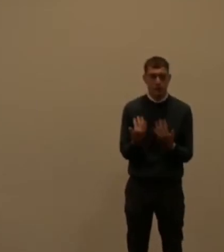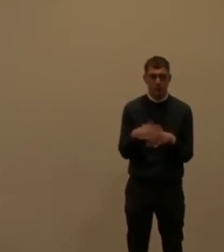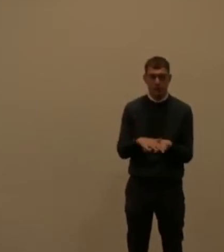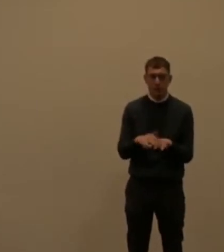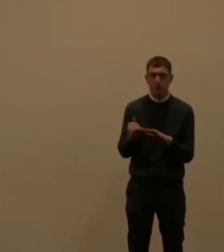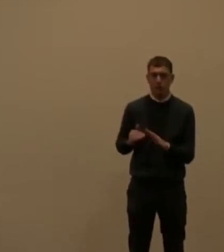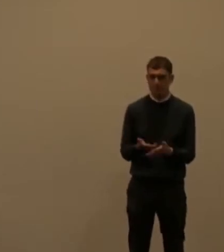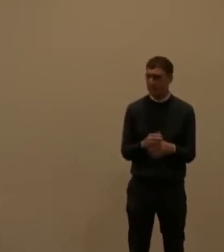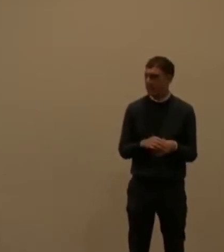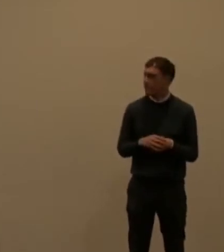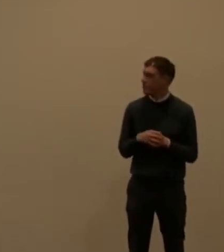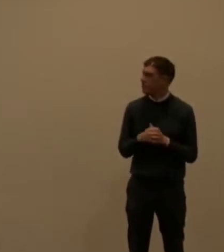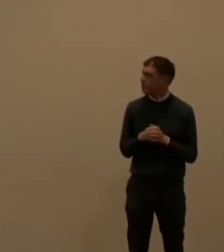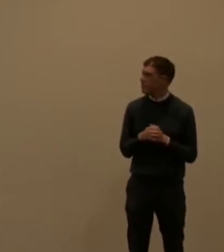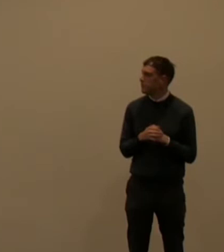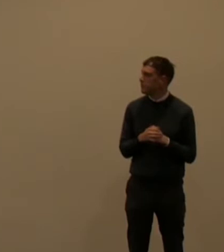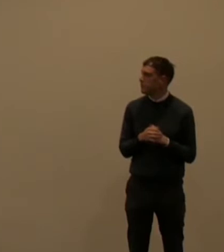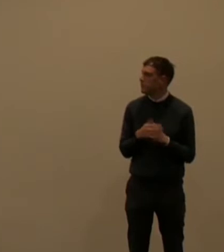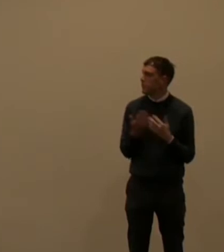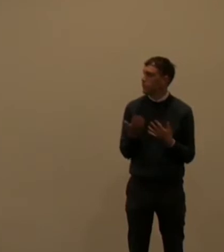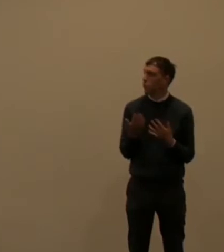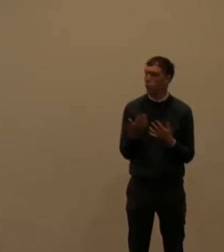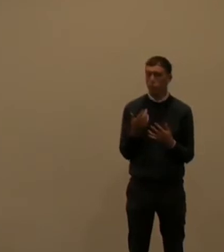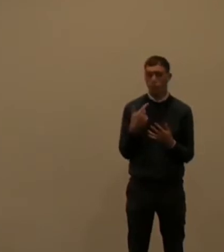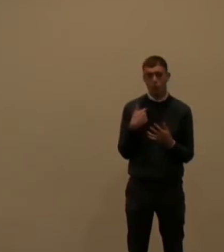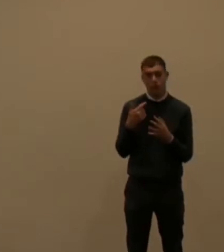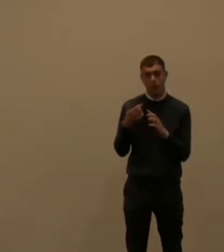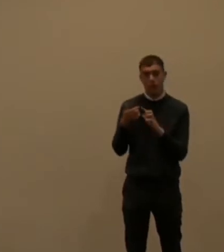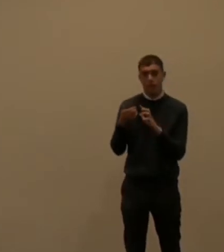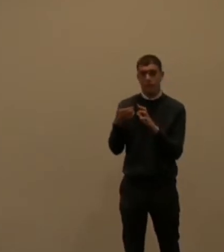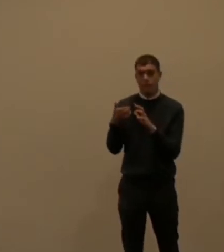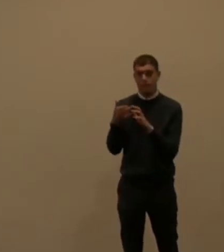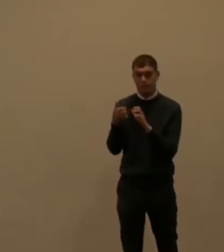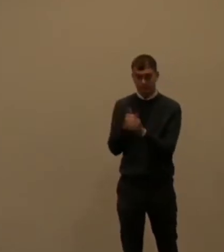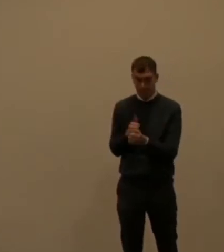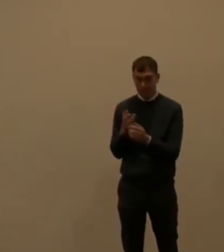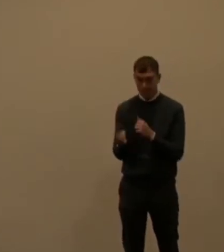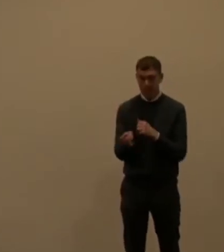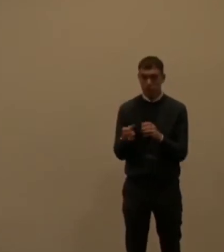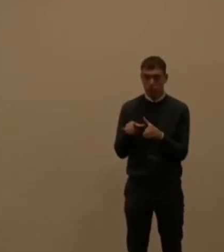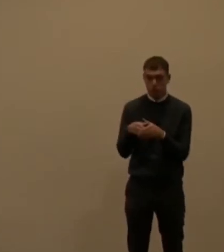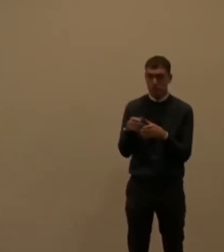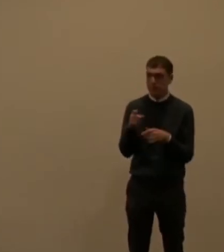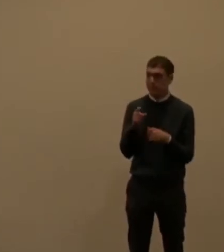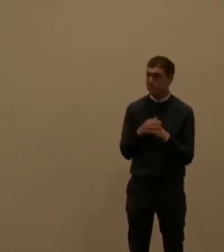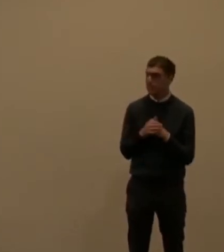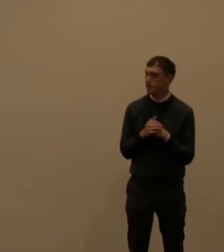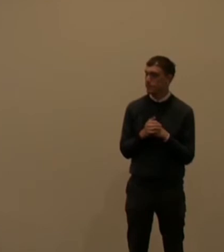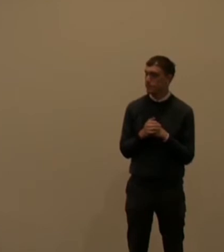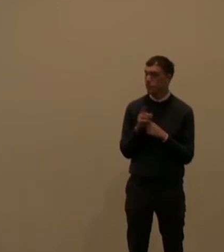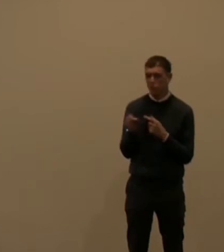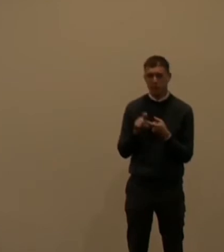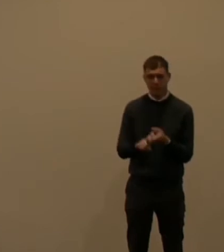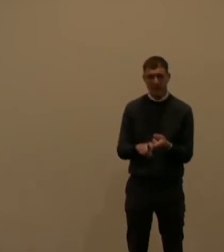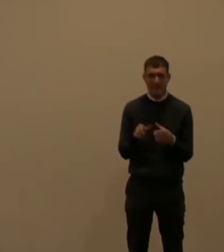migration. My fast track team can help you with the data migration. But that one, as far as I can read, is still dependent